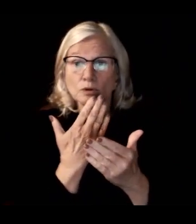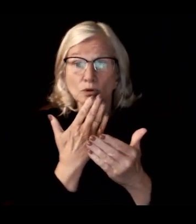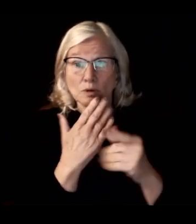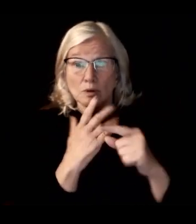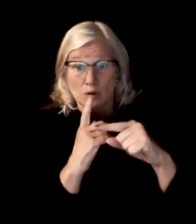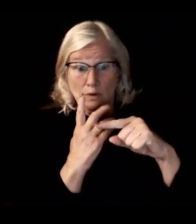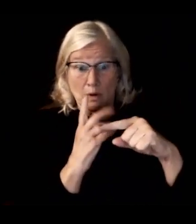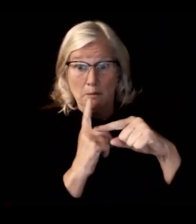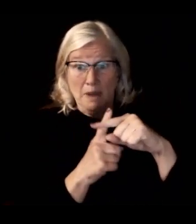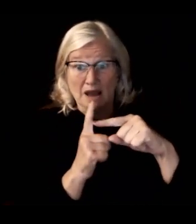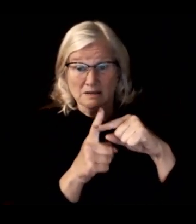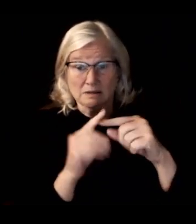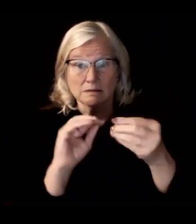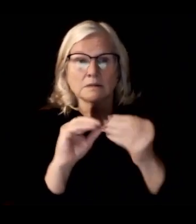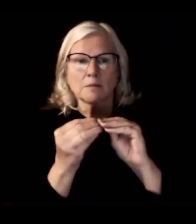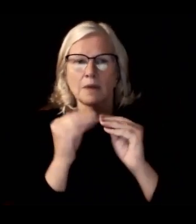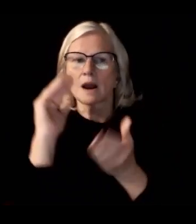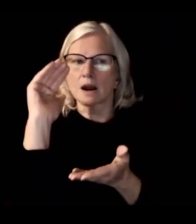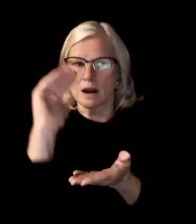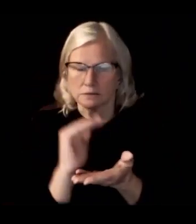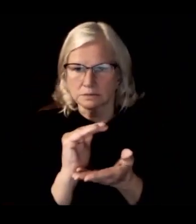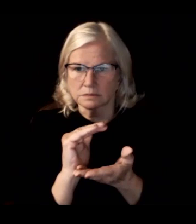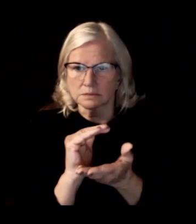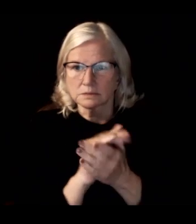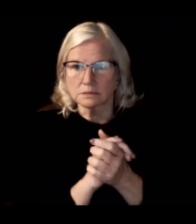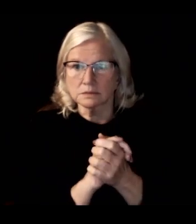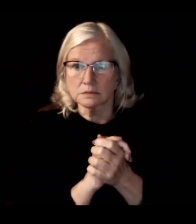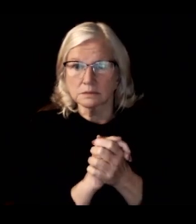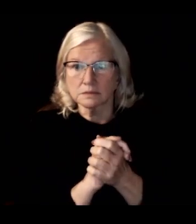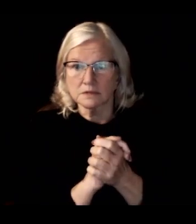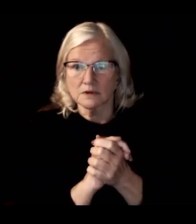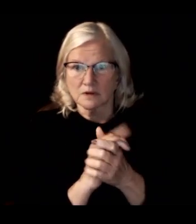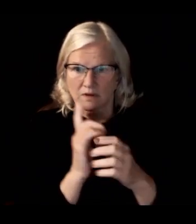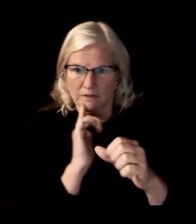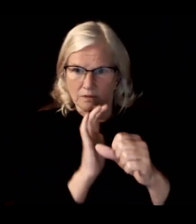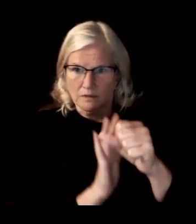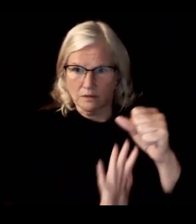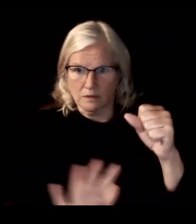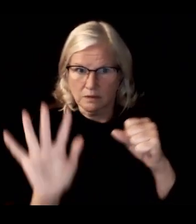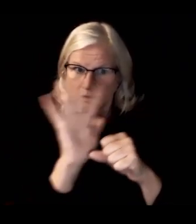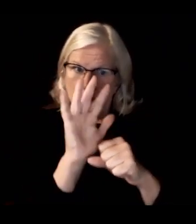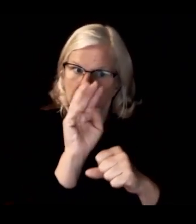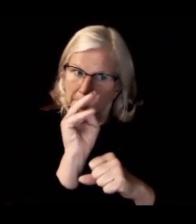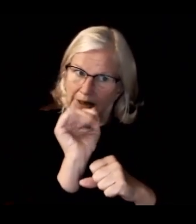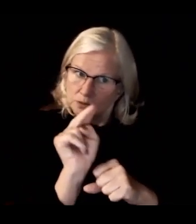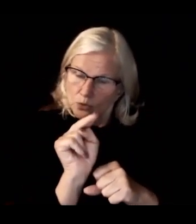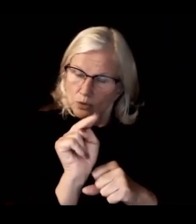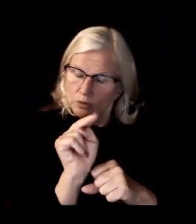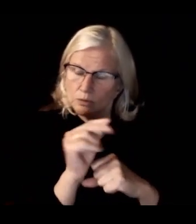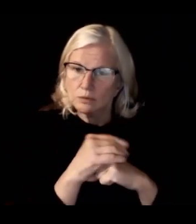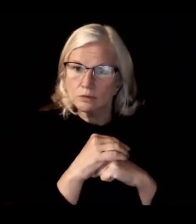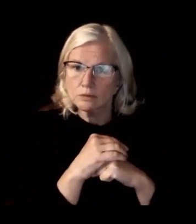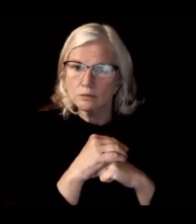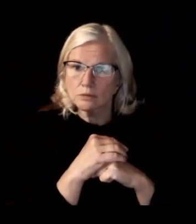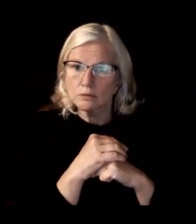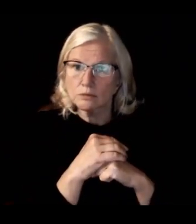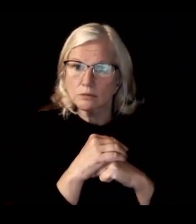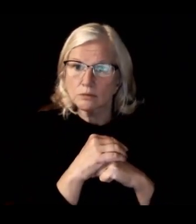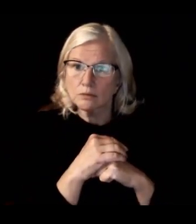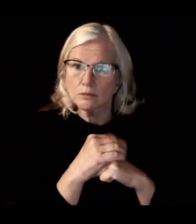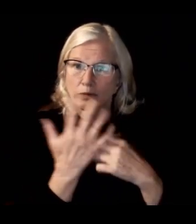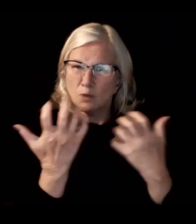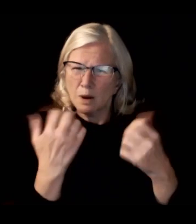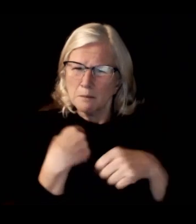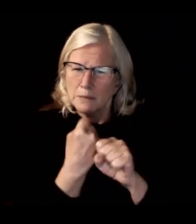overall for the whole state, I think that's a good thing. We want to make sure that we're looking at what populations